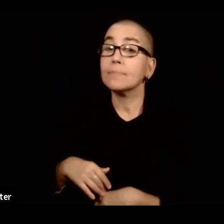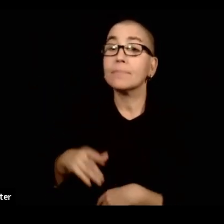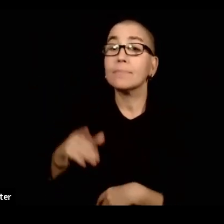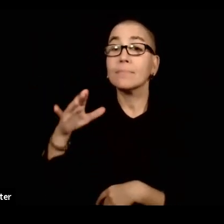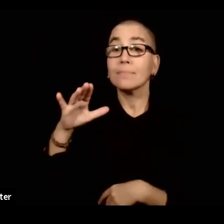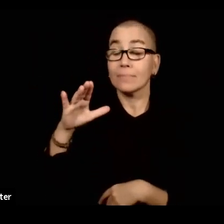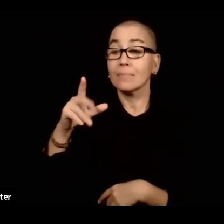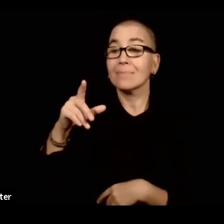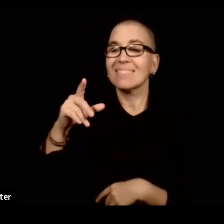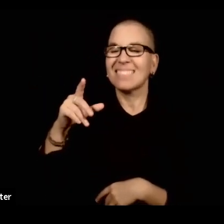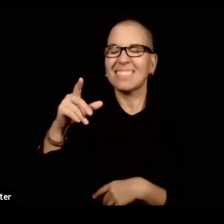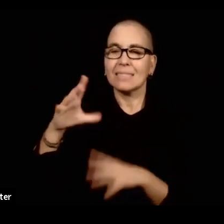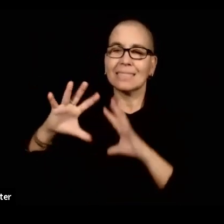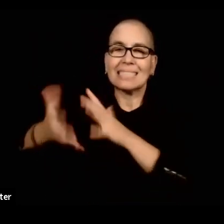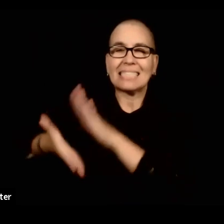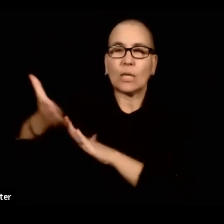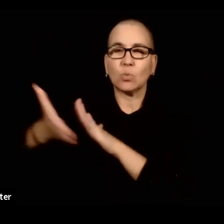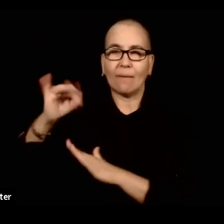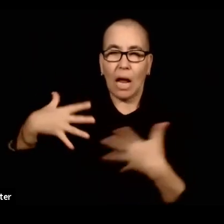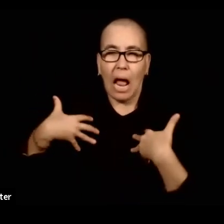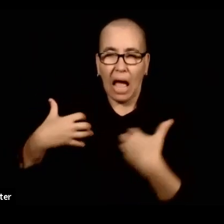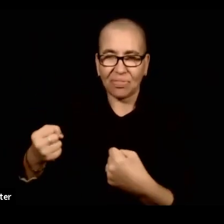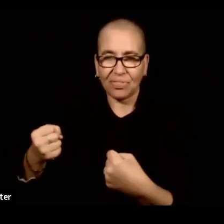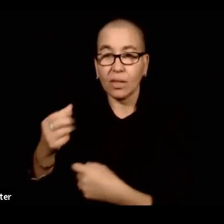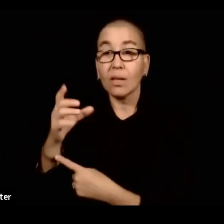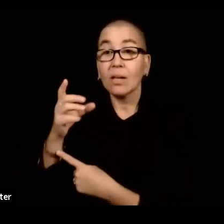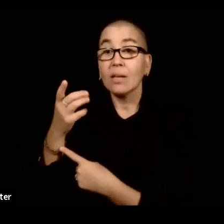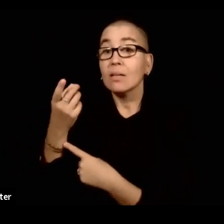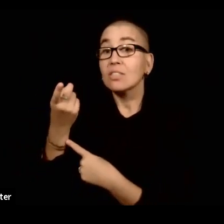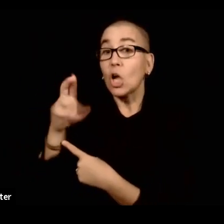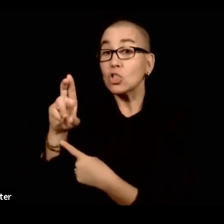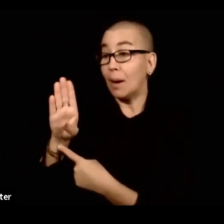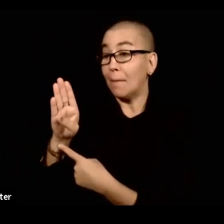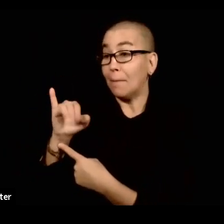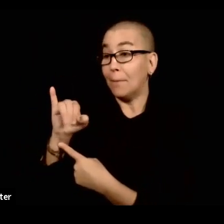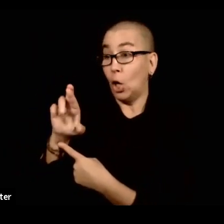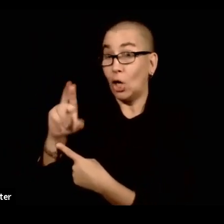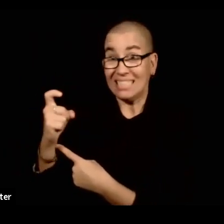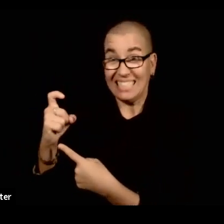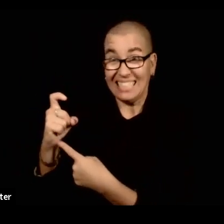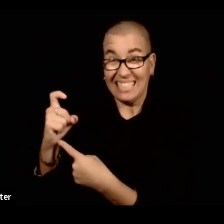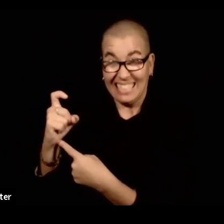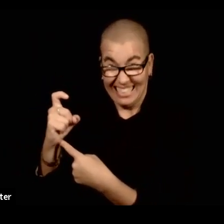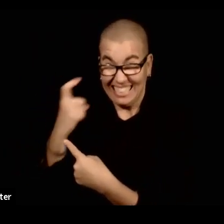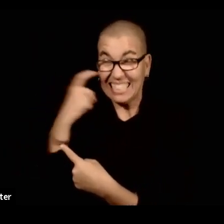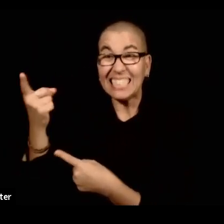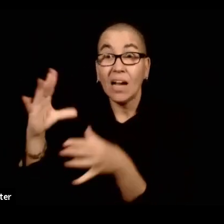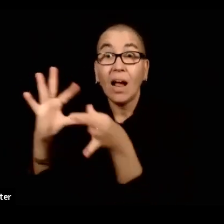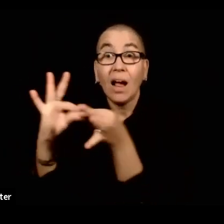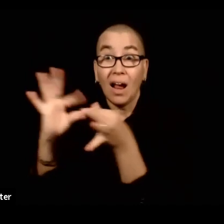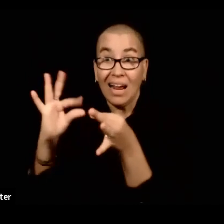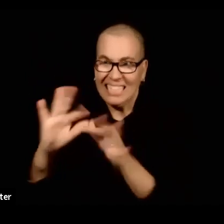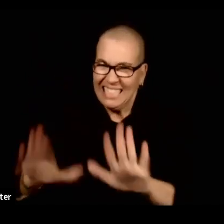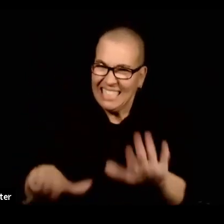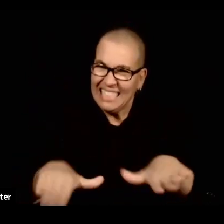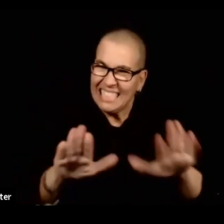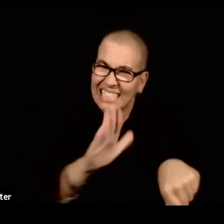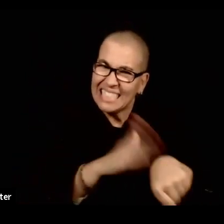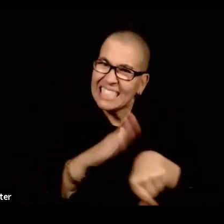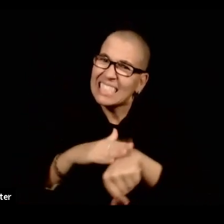sort of increasingly focusing on taking very seriously what's going on in the country and